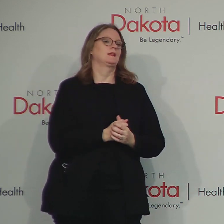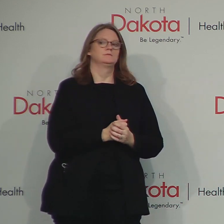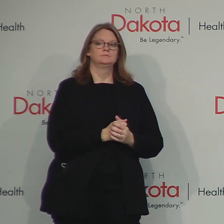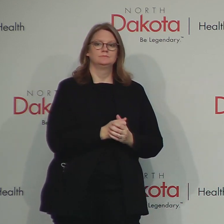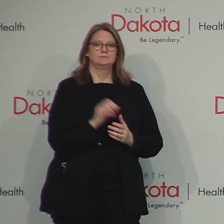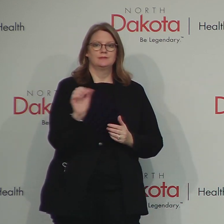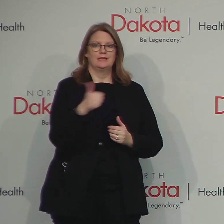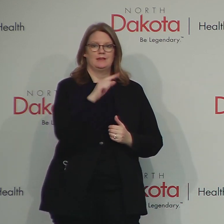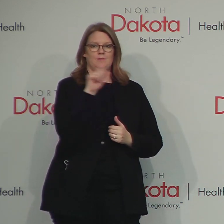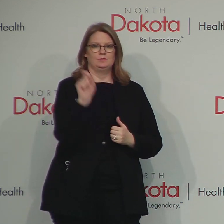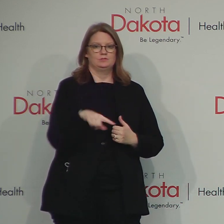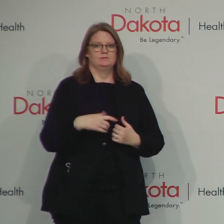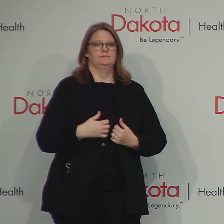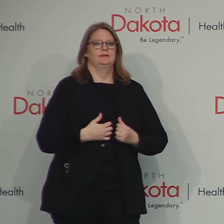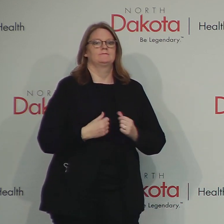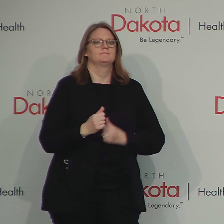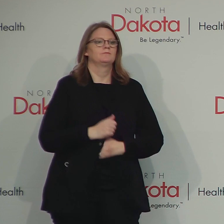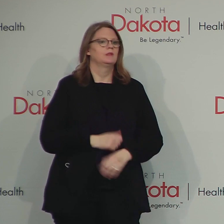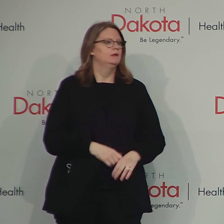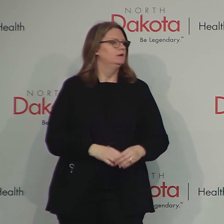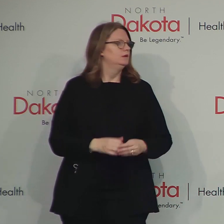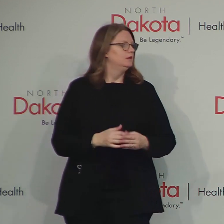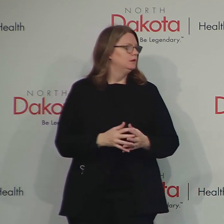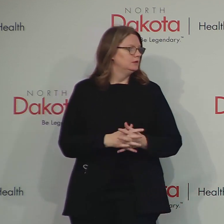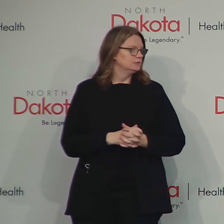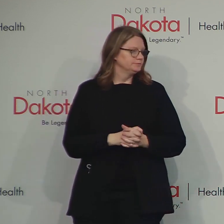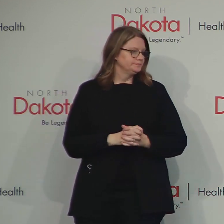Any other questions? Okay.